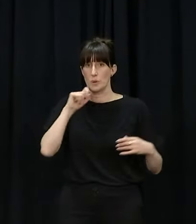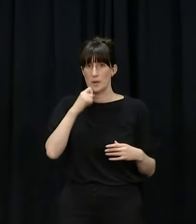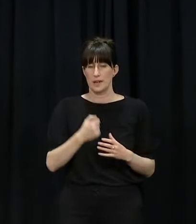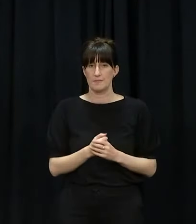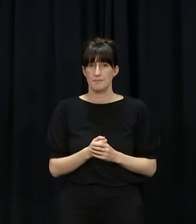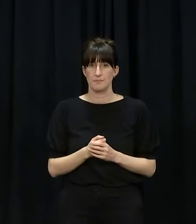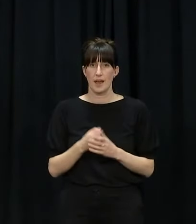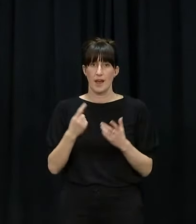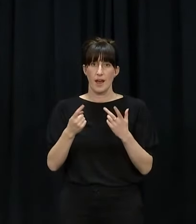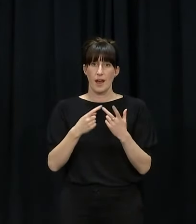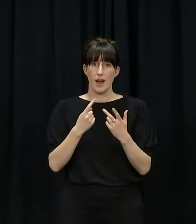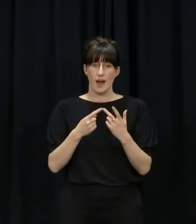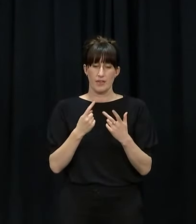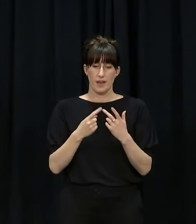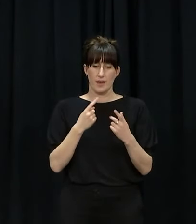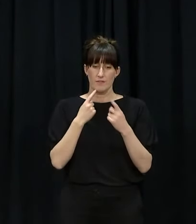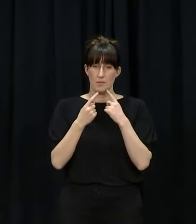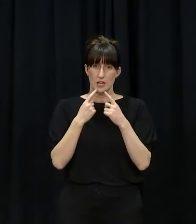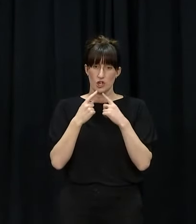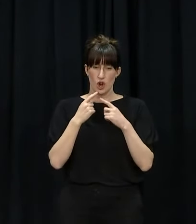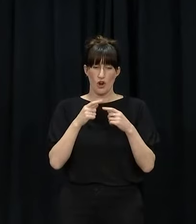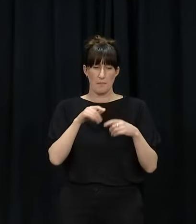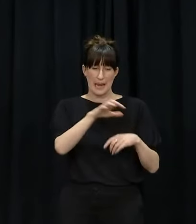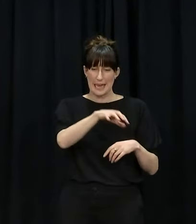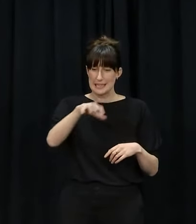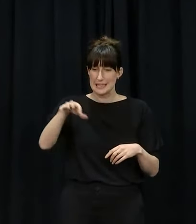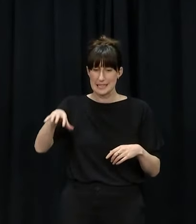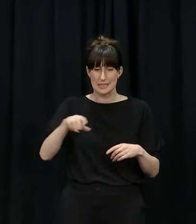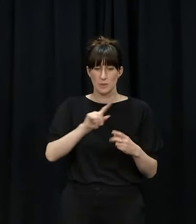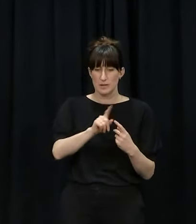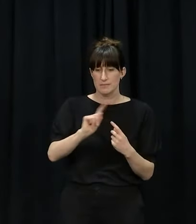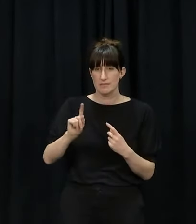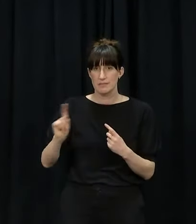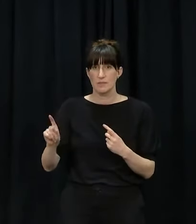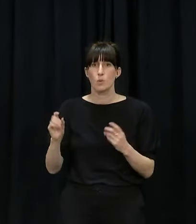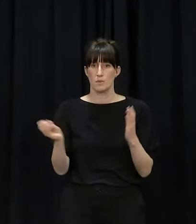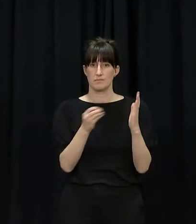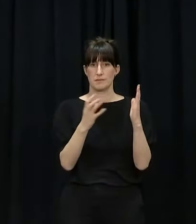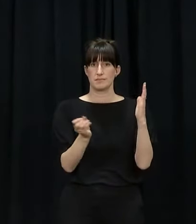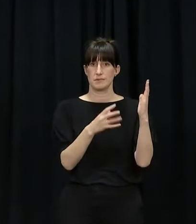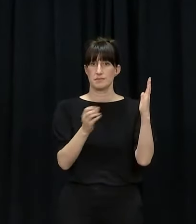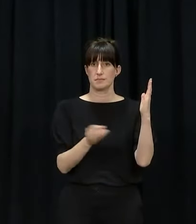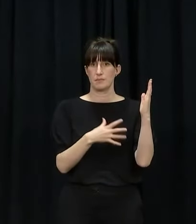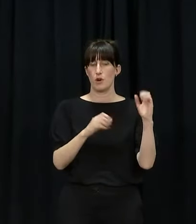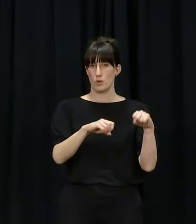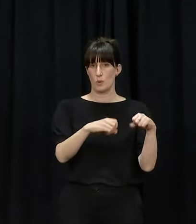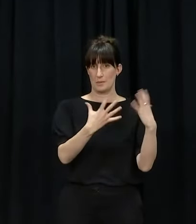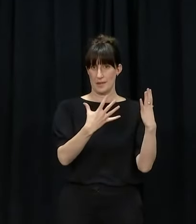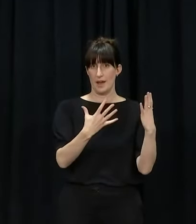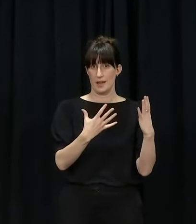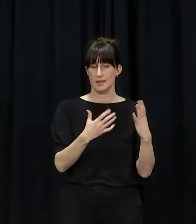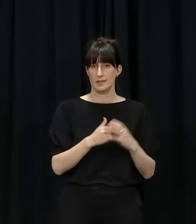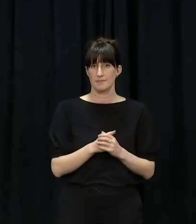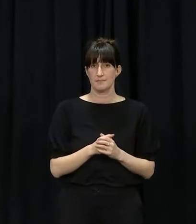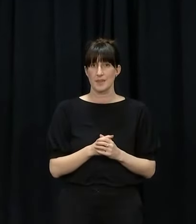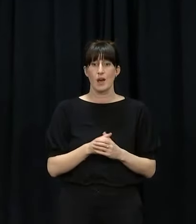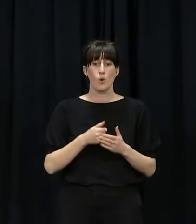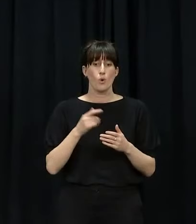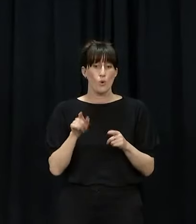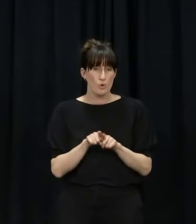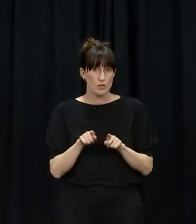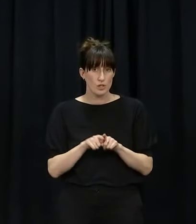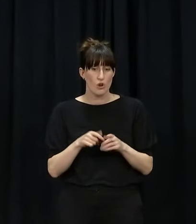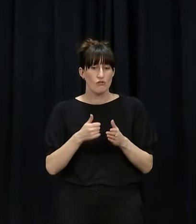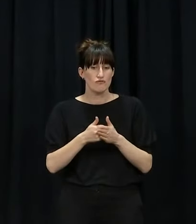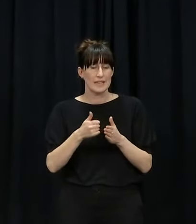interest continue to be added to the Ministry's website this morning. We're also going to put out regular through-the-day updates on newly